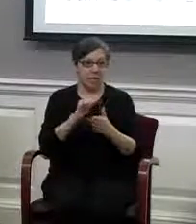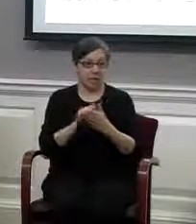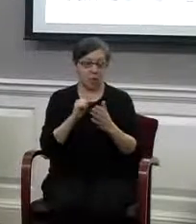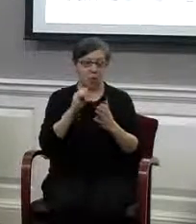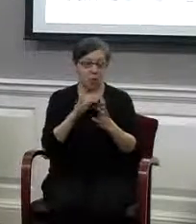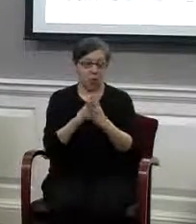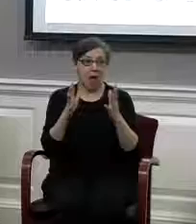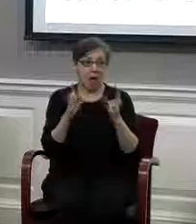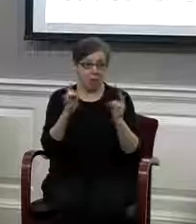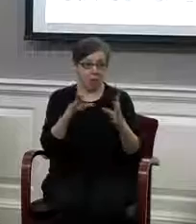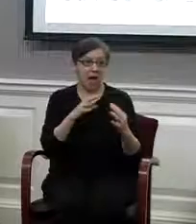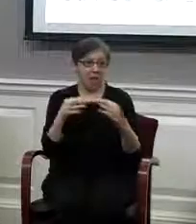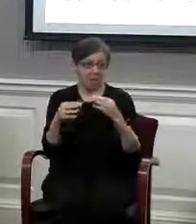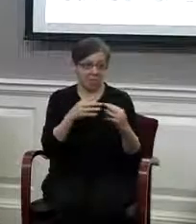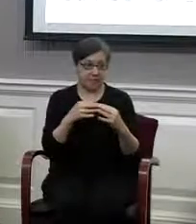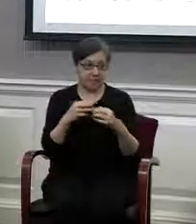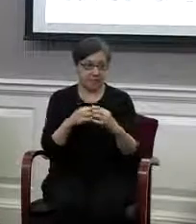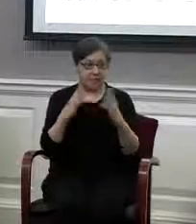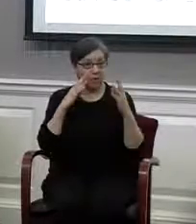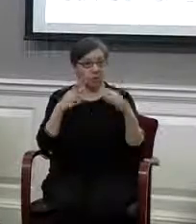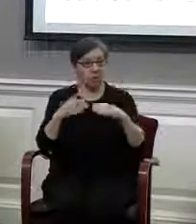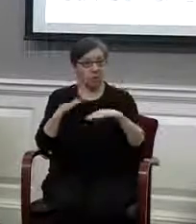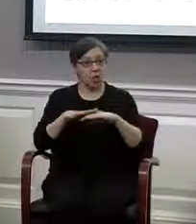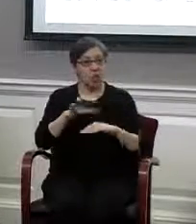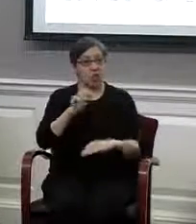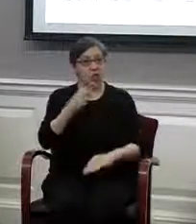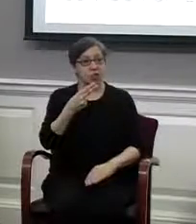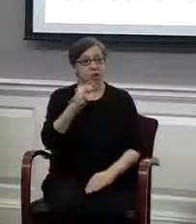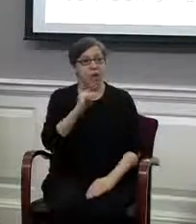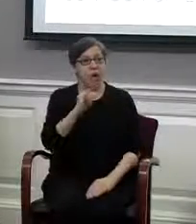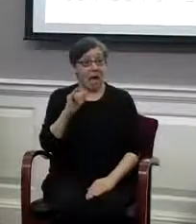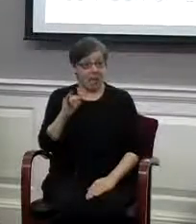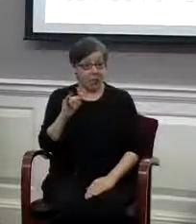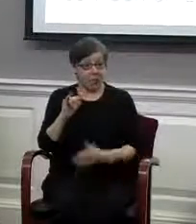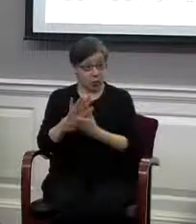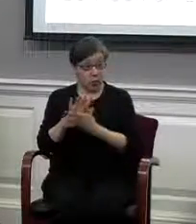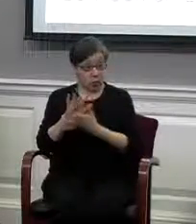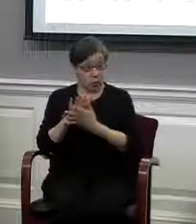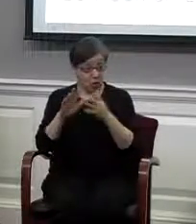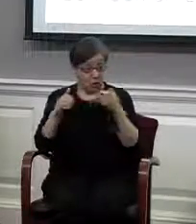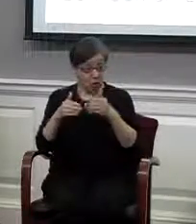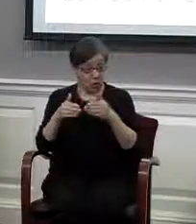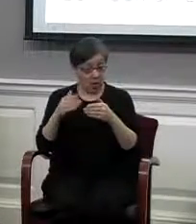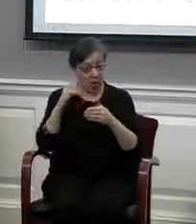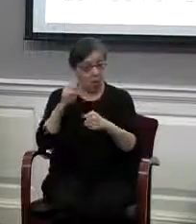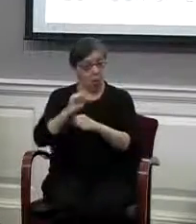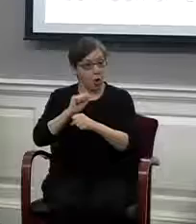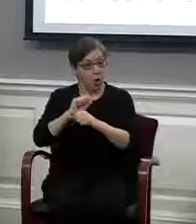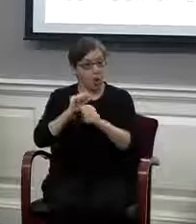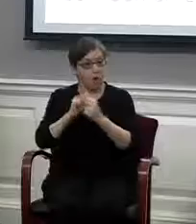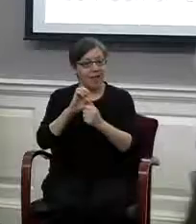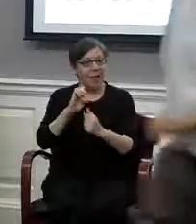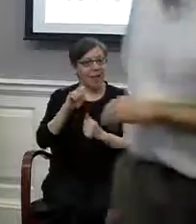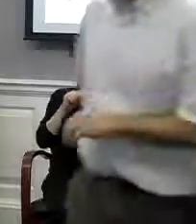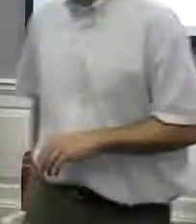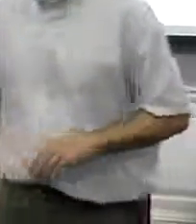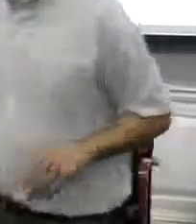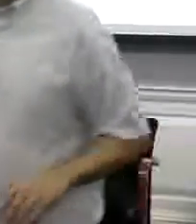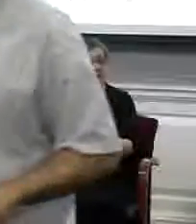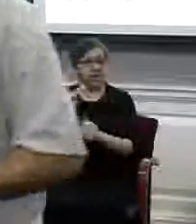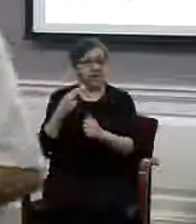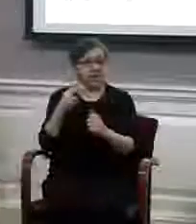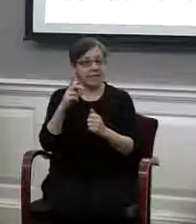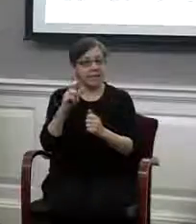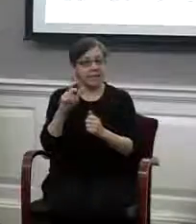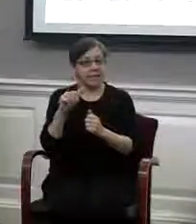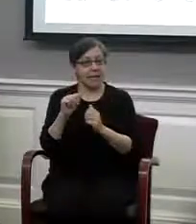Focusing on the pedagogical practices at one Shia'i school, I draw on extensive ethnographic data to illustrate how teachers and